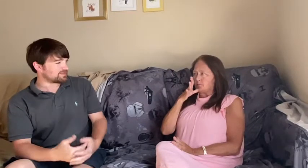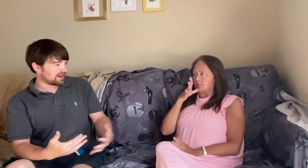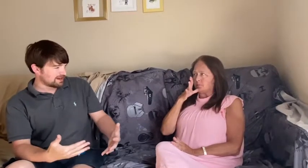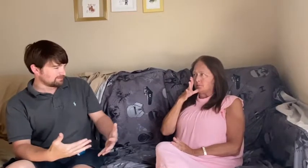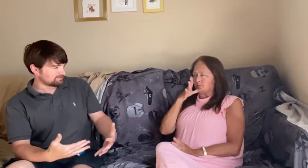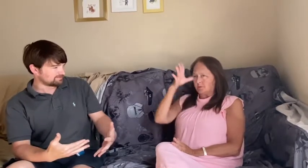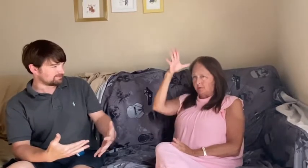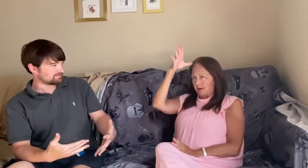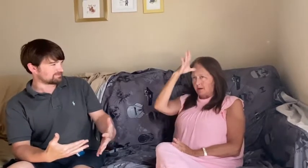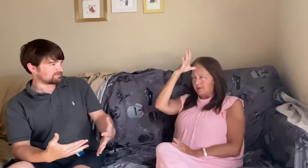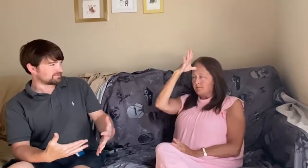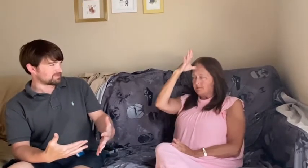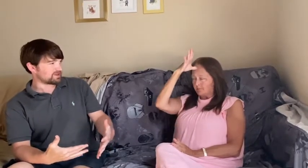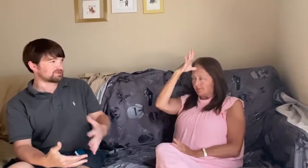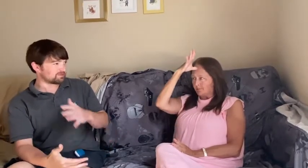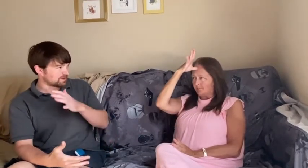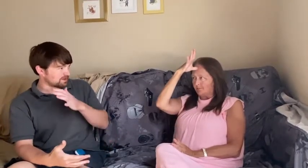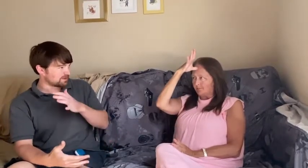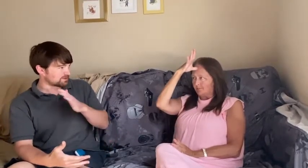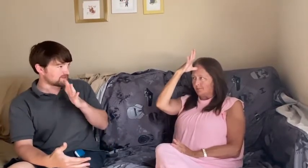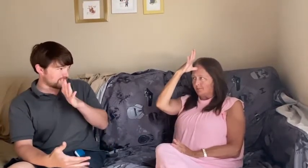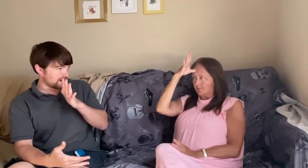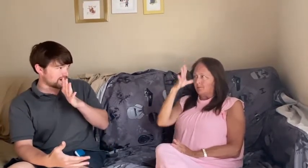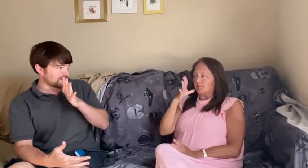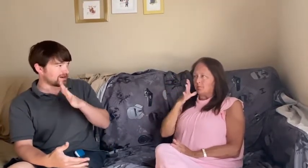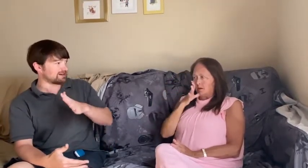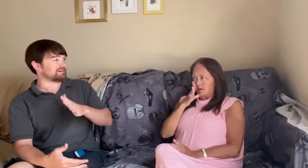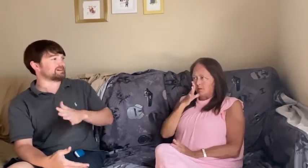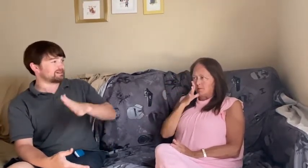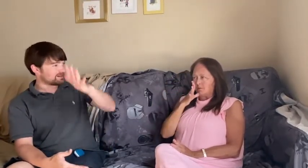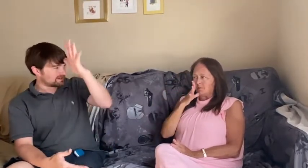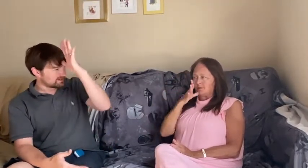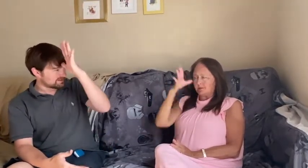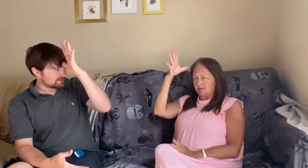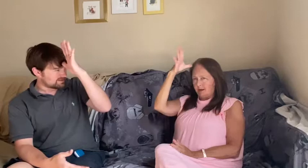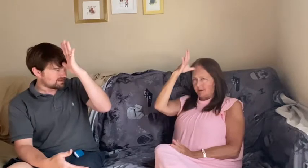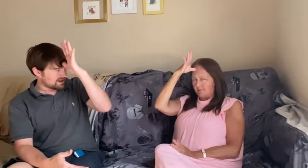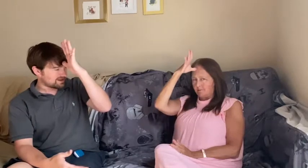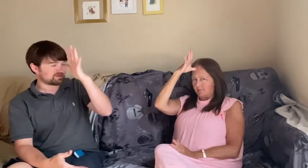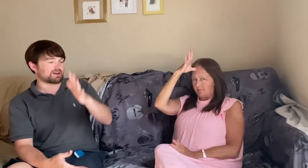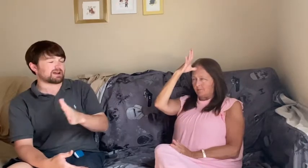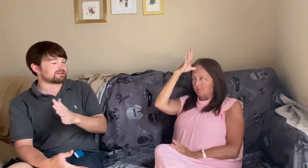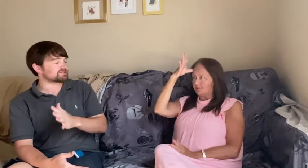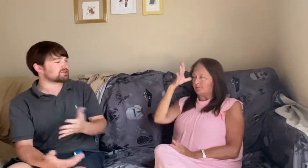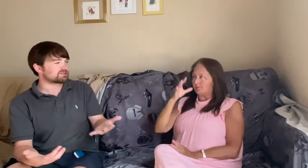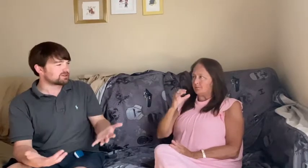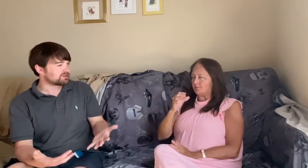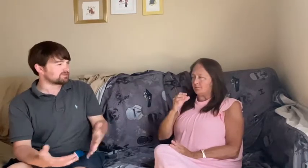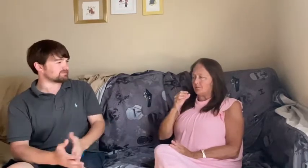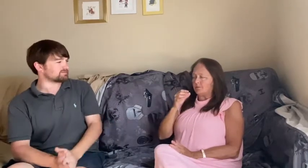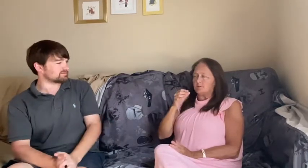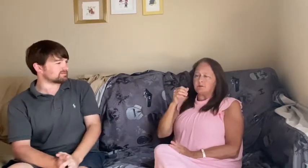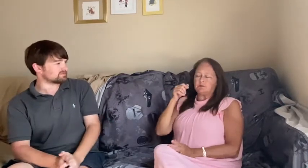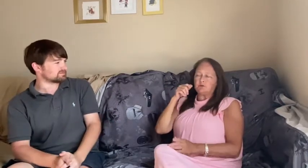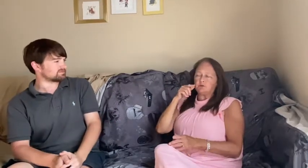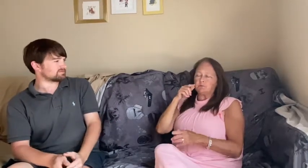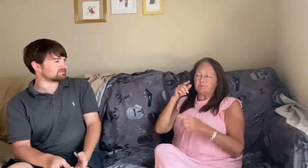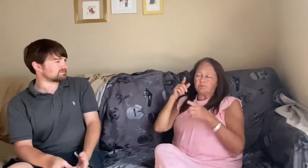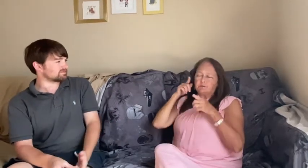Dad? Dad. Okay, so very close. So mom. Mom and dad. Dad. Okay. Sister? Sister is